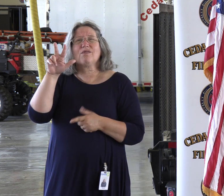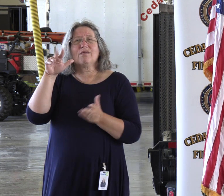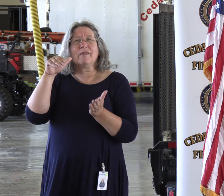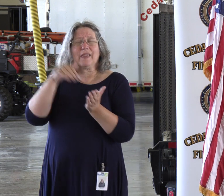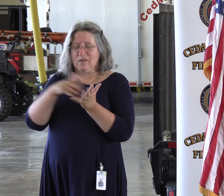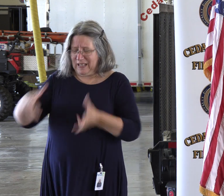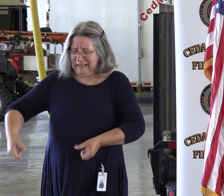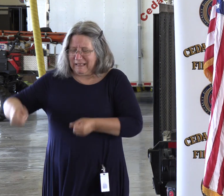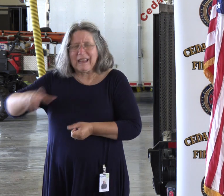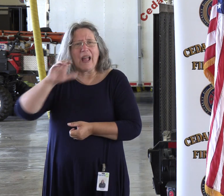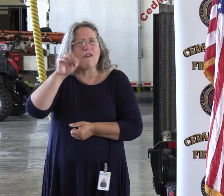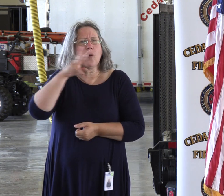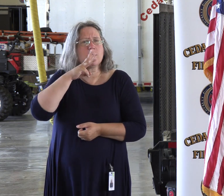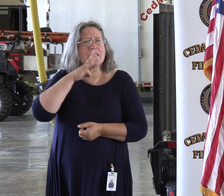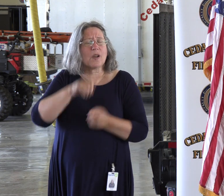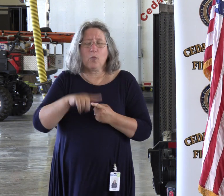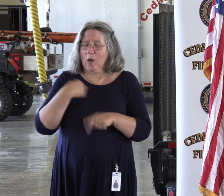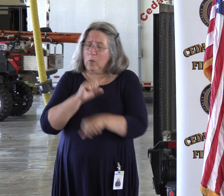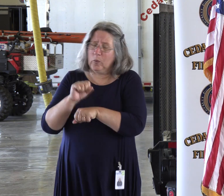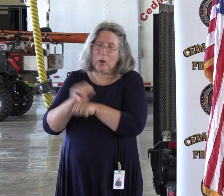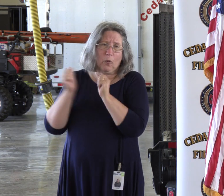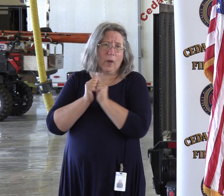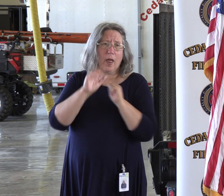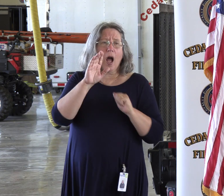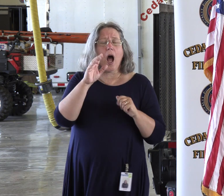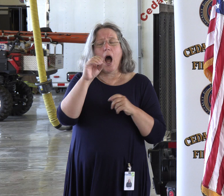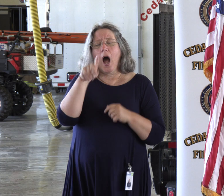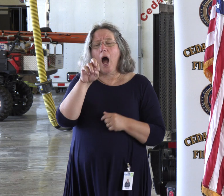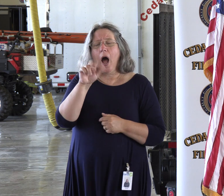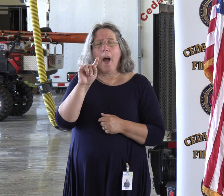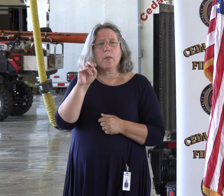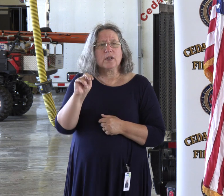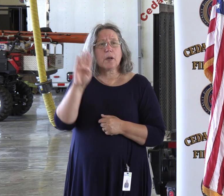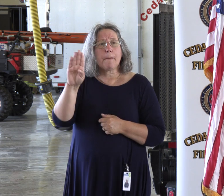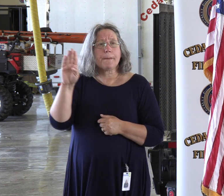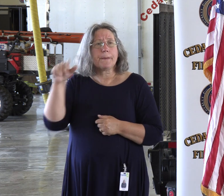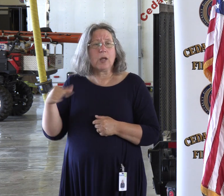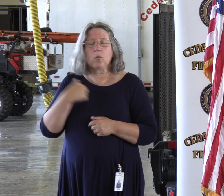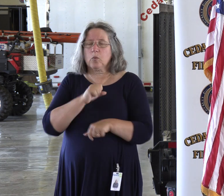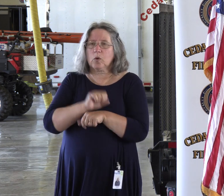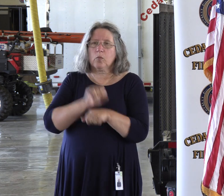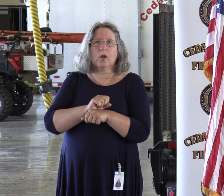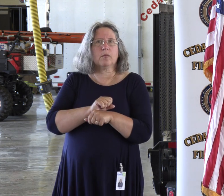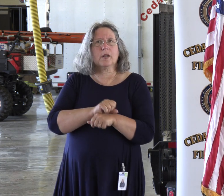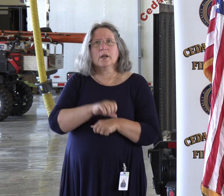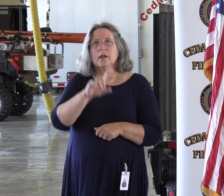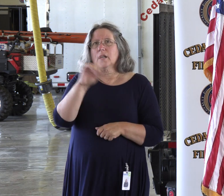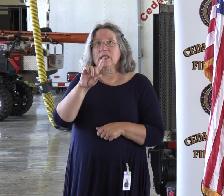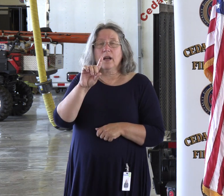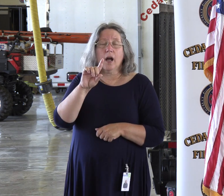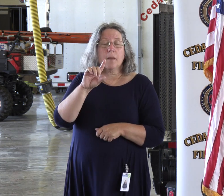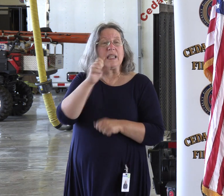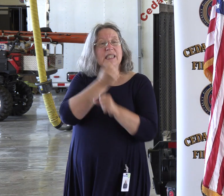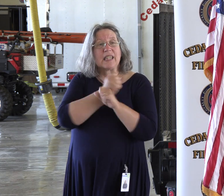with barbecue operation and relief operation, Salvation Army, Zach Johnson